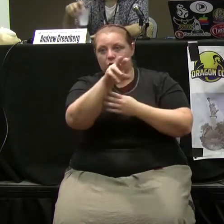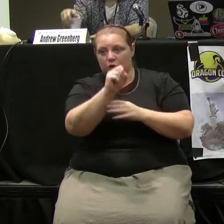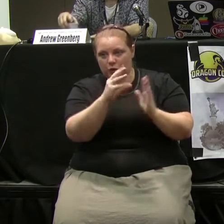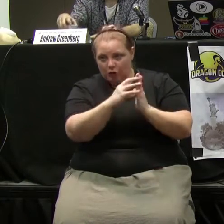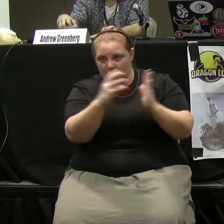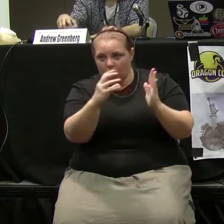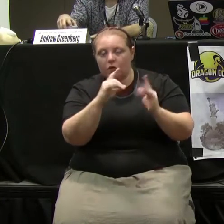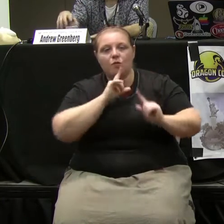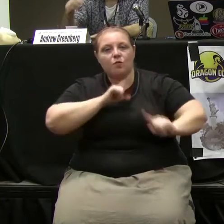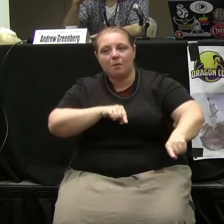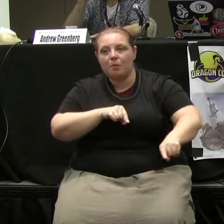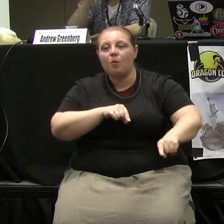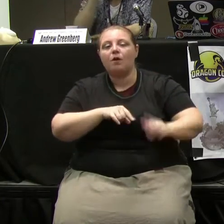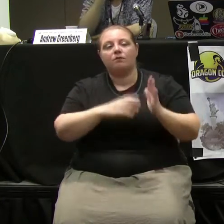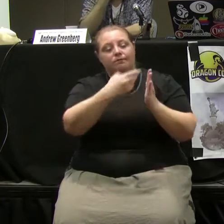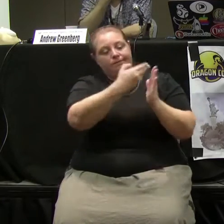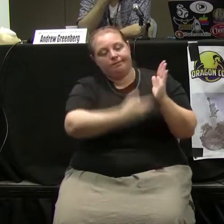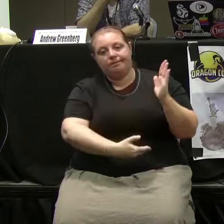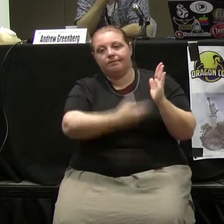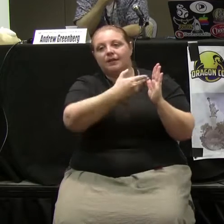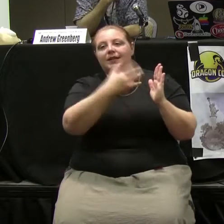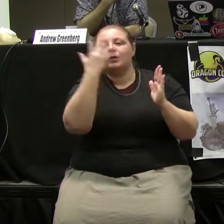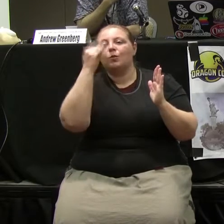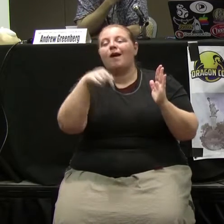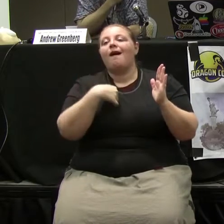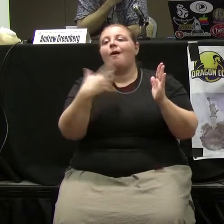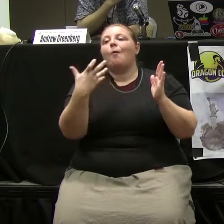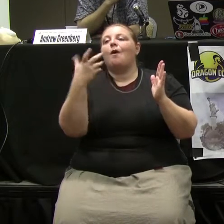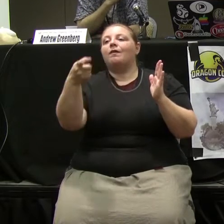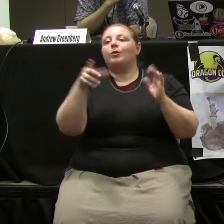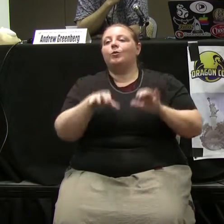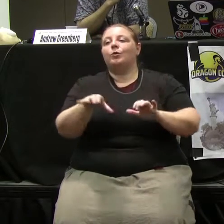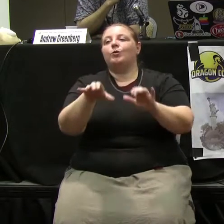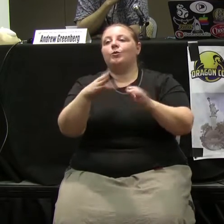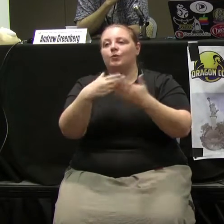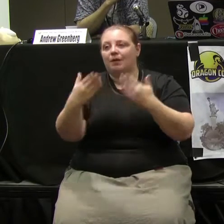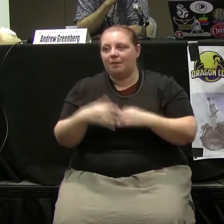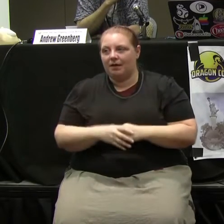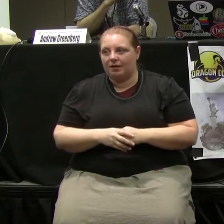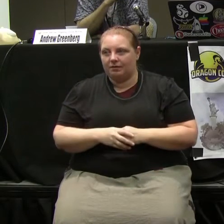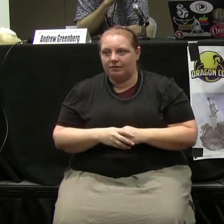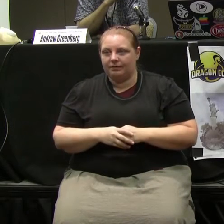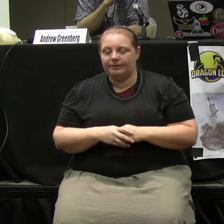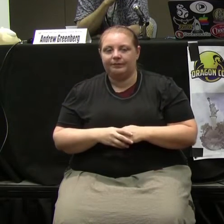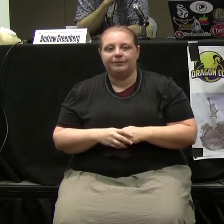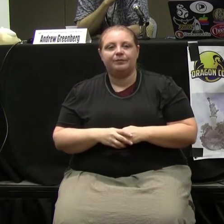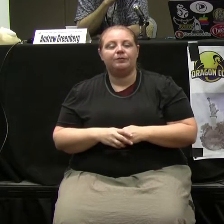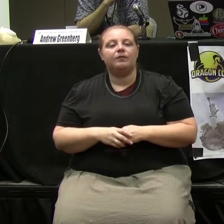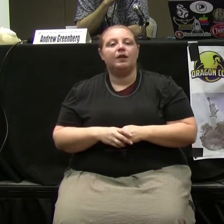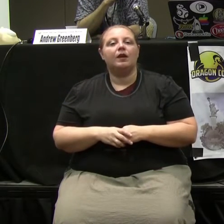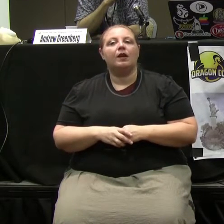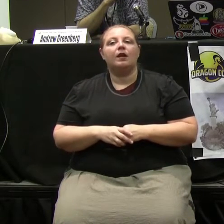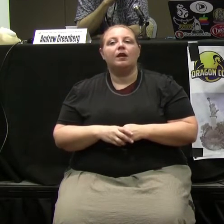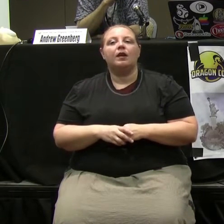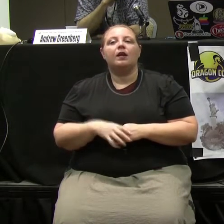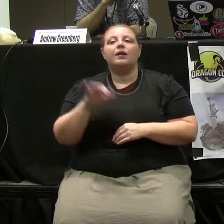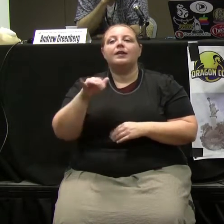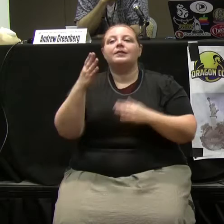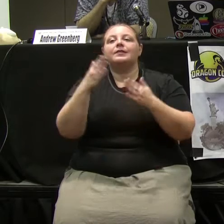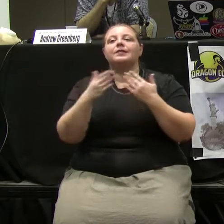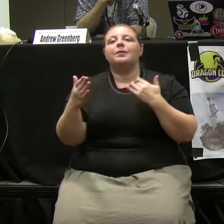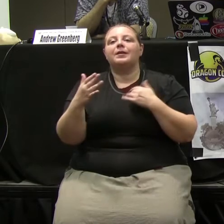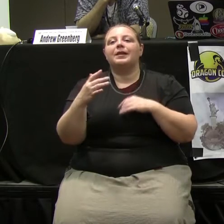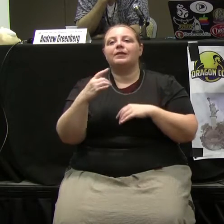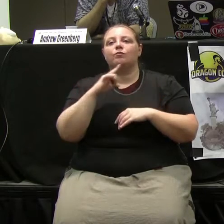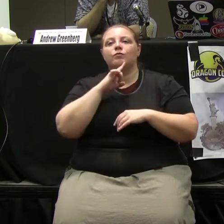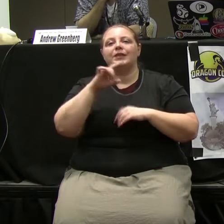report. This is why I want you to take X action or not take X action. And that is something that people really